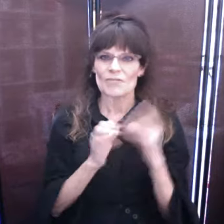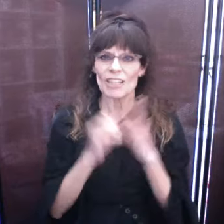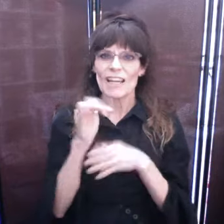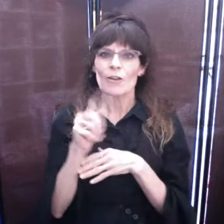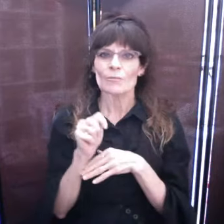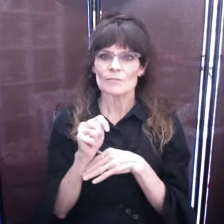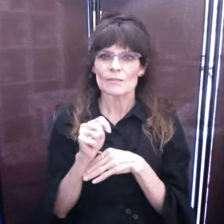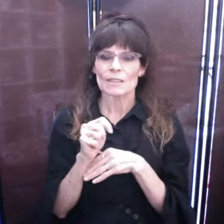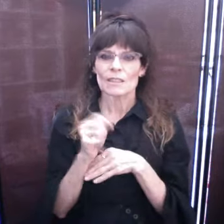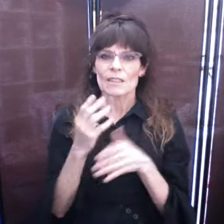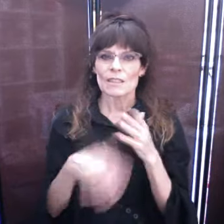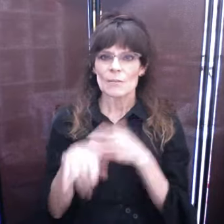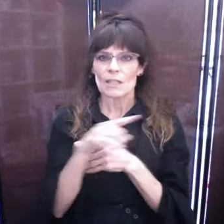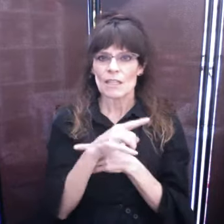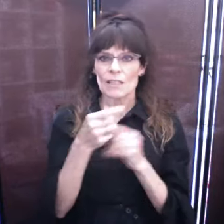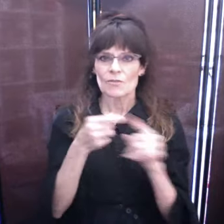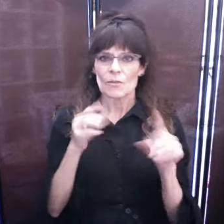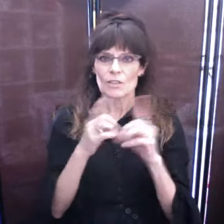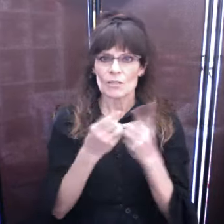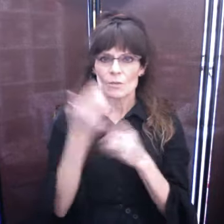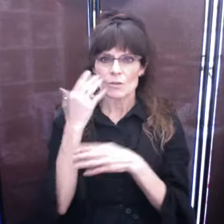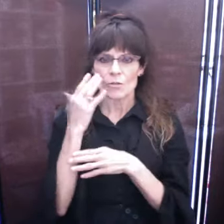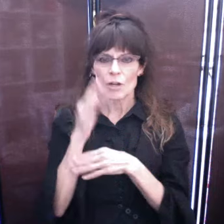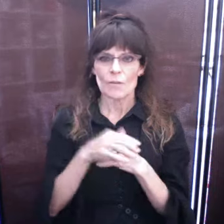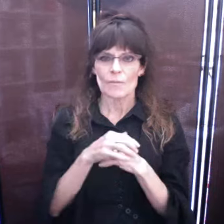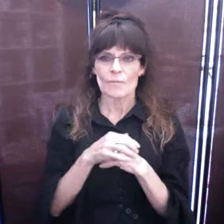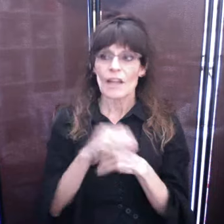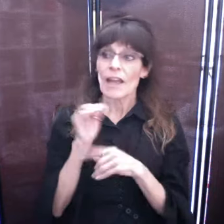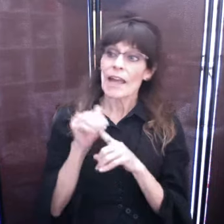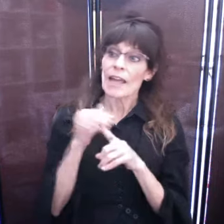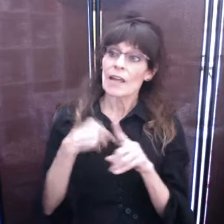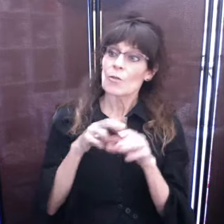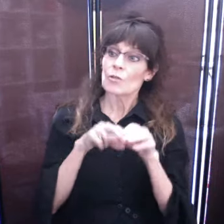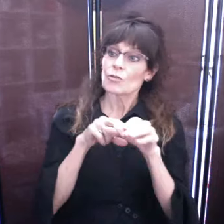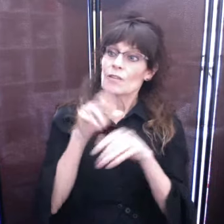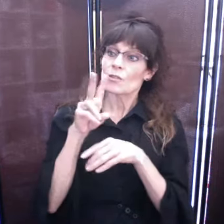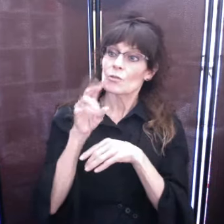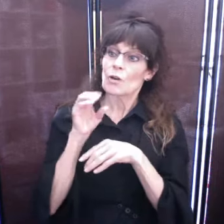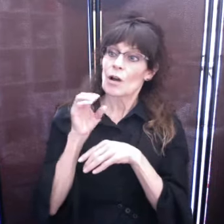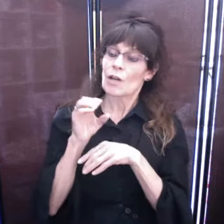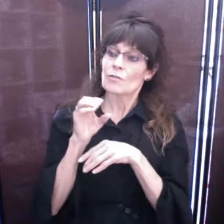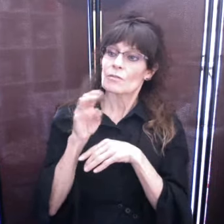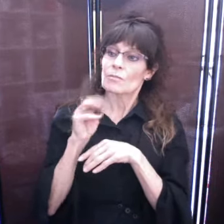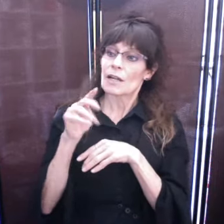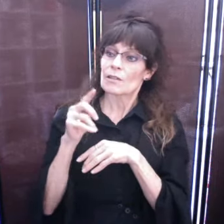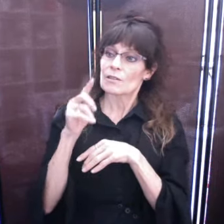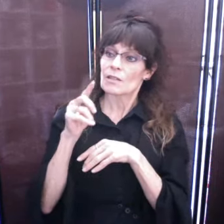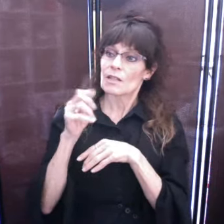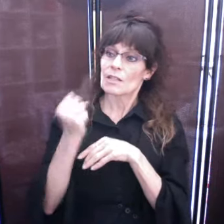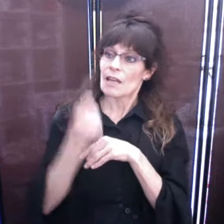if some of the guys from your district that you don't know that well, they're like, hey, we're driving 200 miles south for a corrections conference. Do you want to go? And